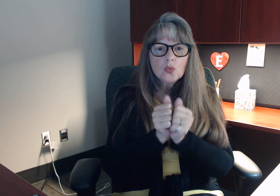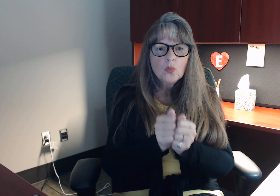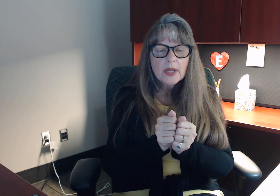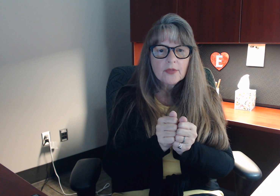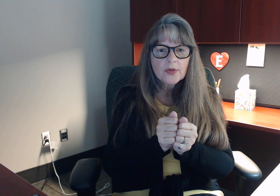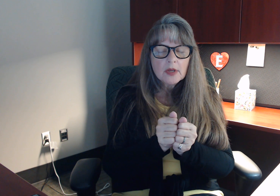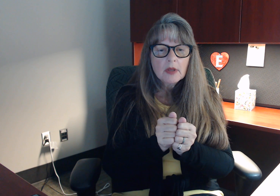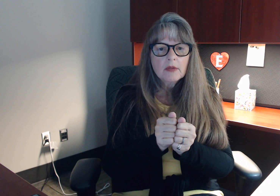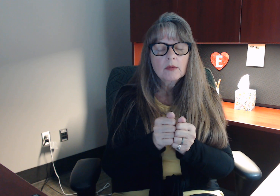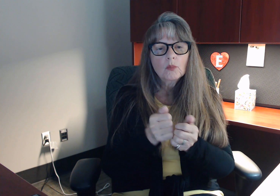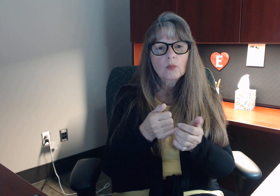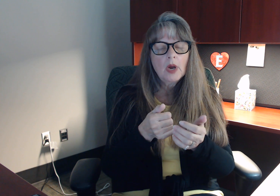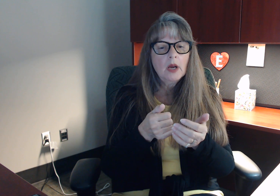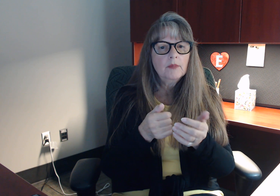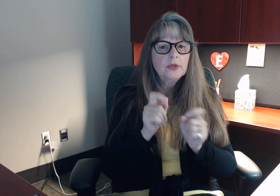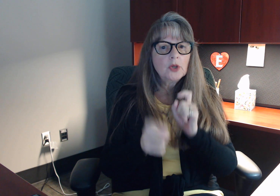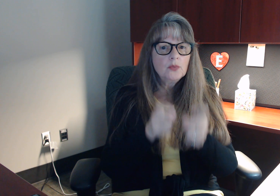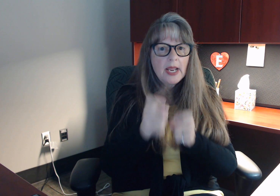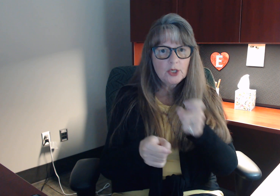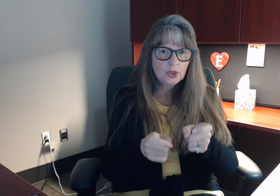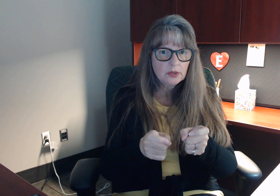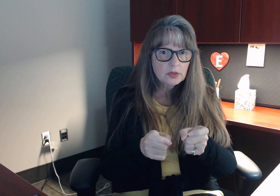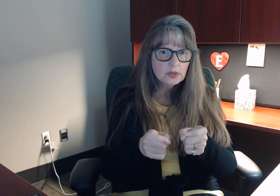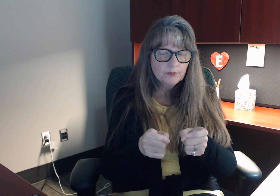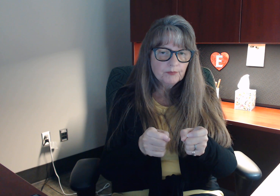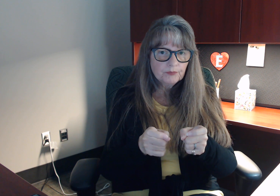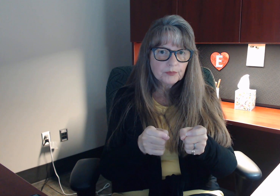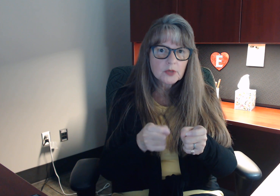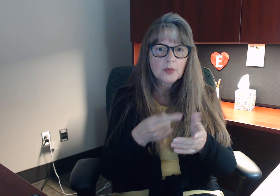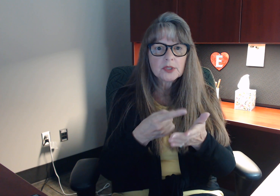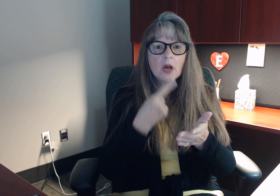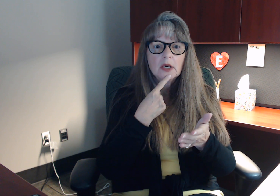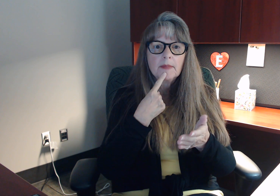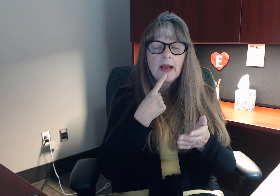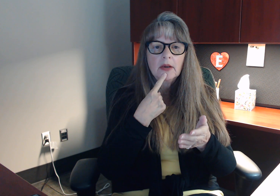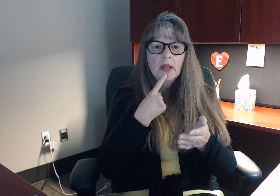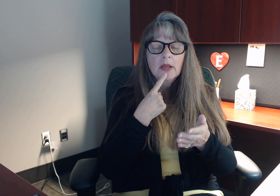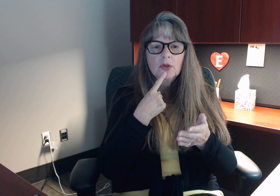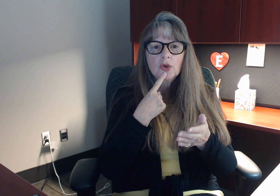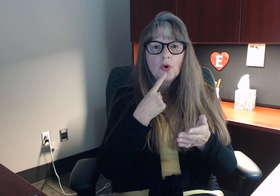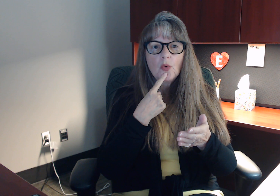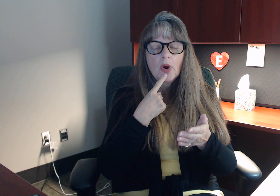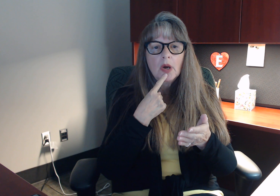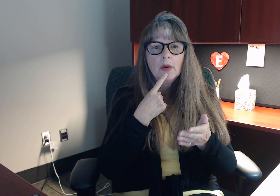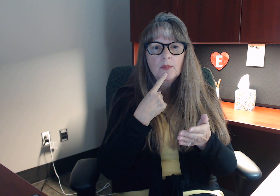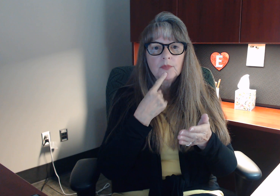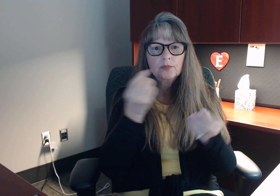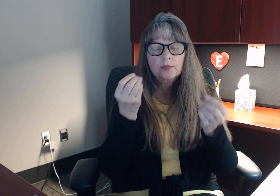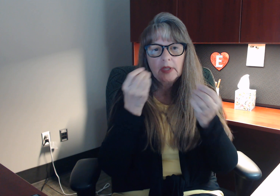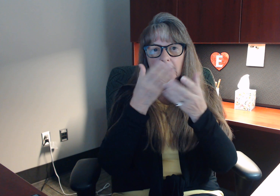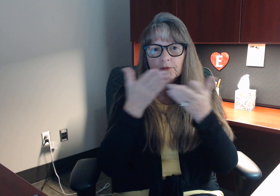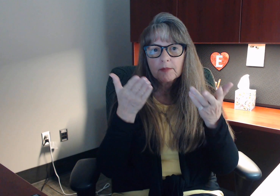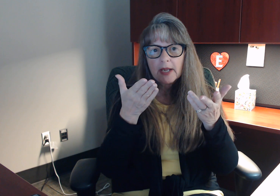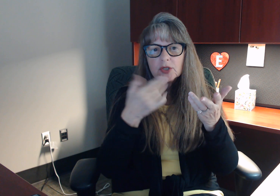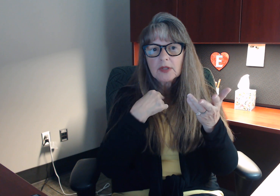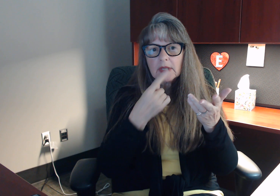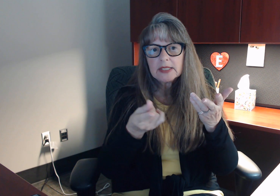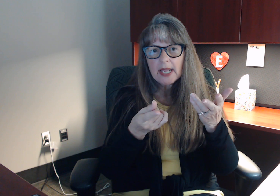with the donations. That's what I was talking about, the information that they tell